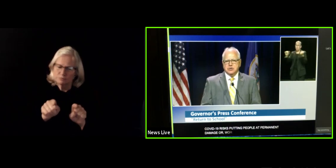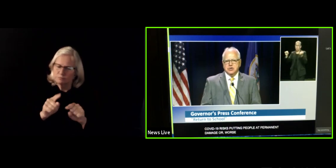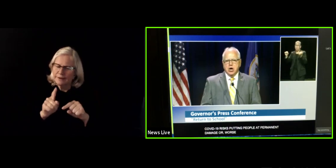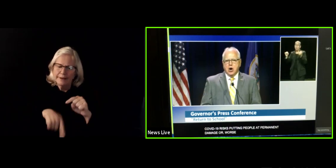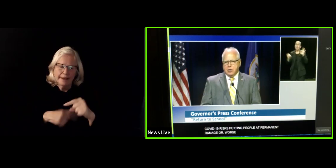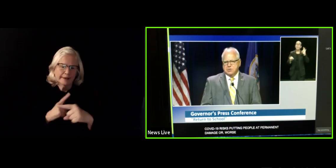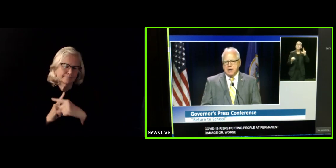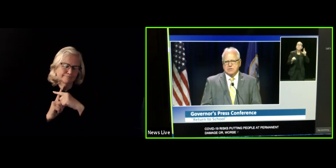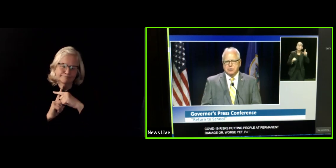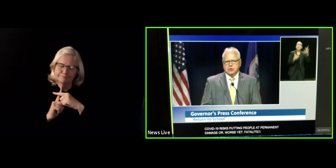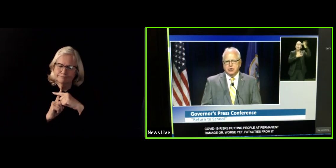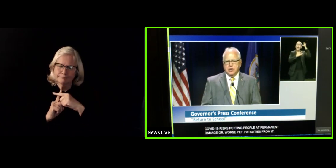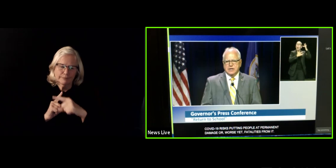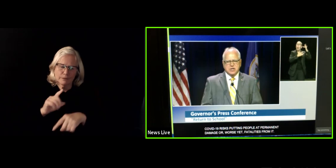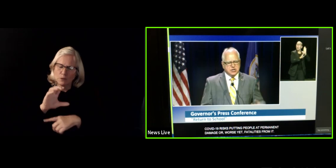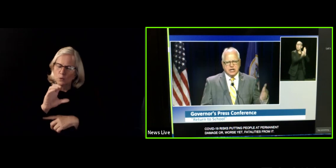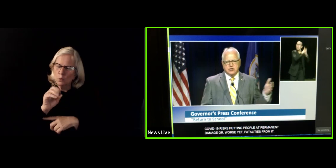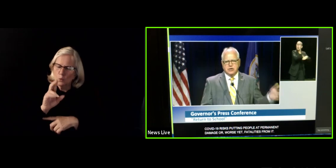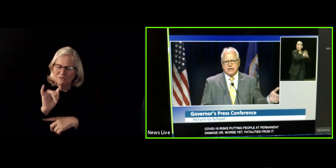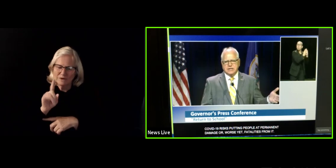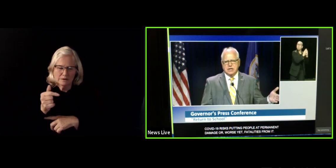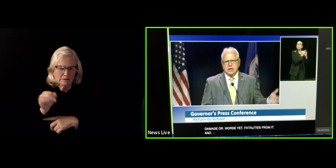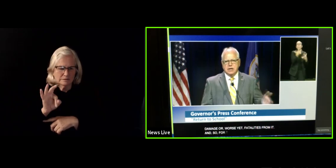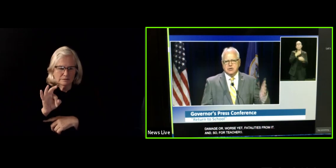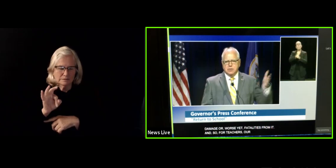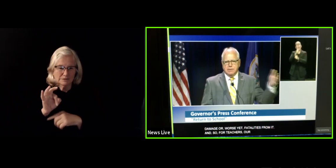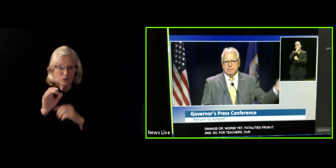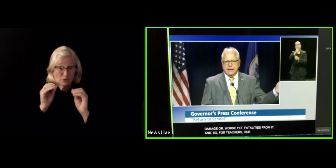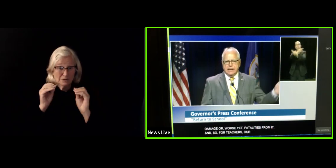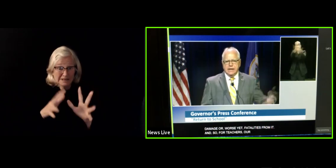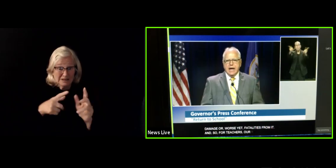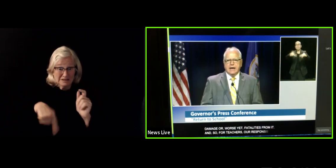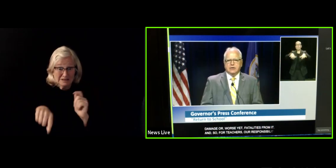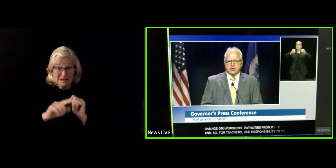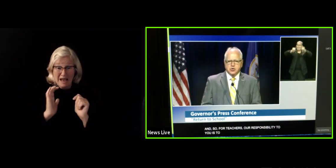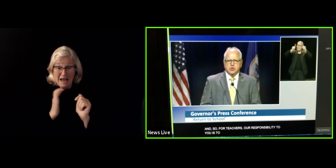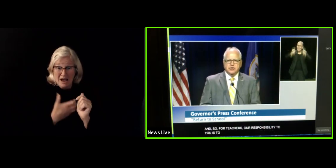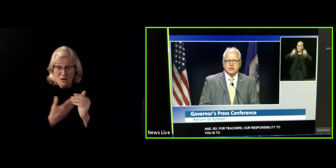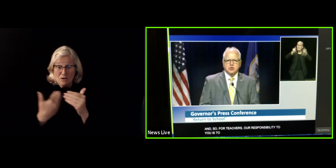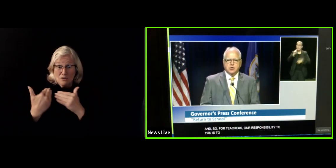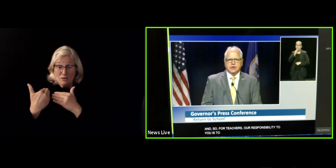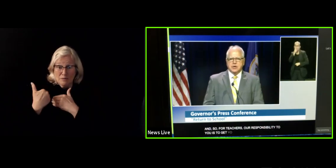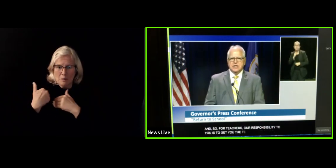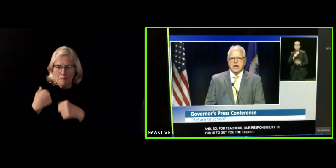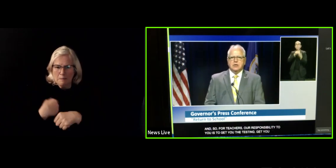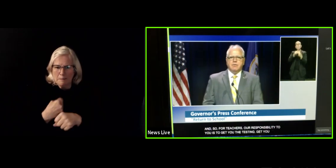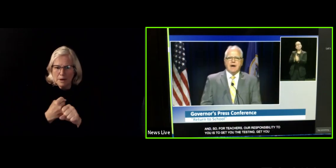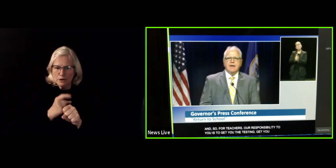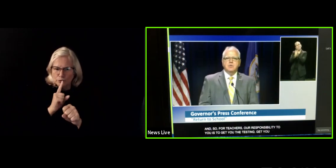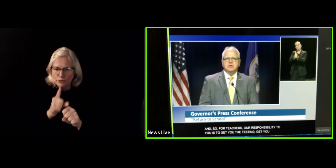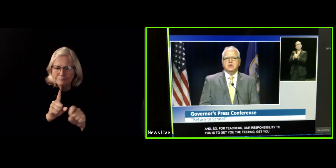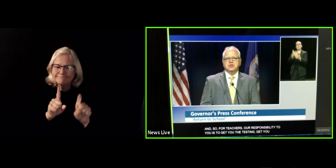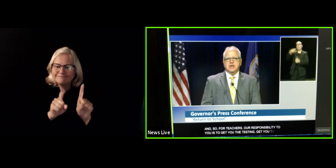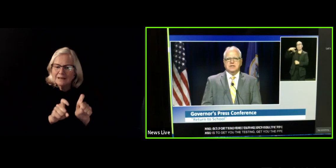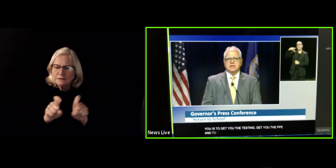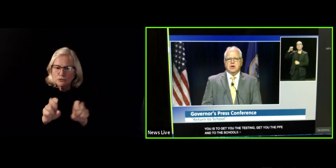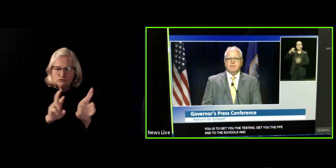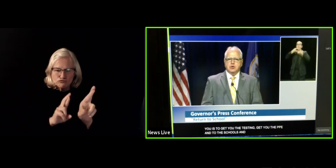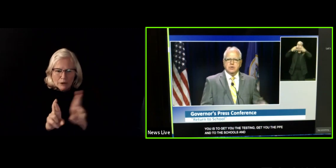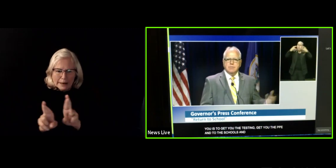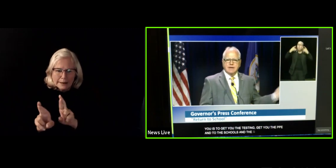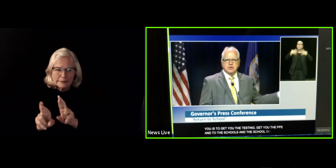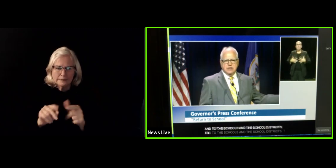teachers, our responsibility to you is to get you the testing, get you the PPE, and to the schools and the school districts to provide the resources necessary